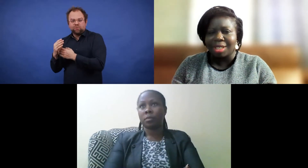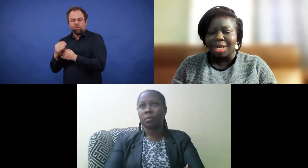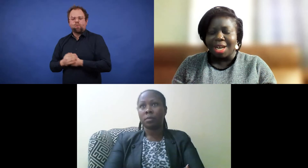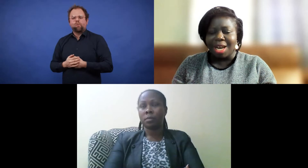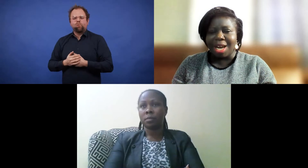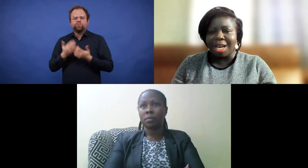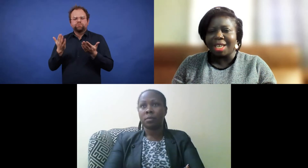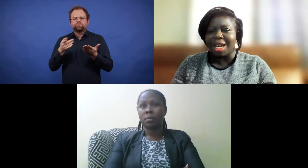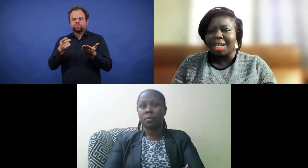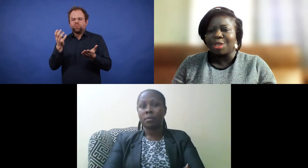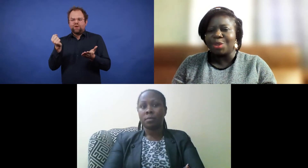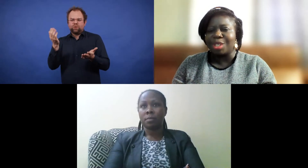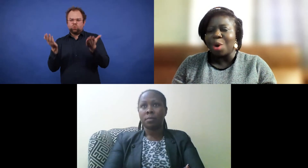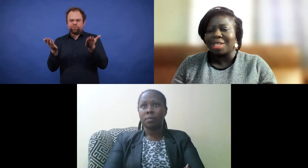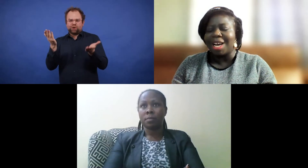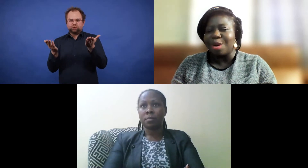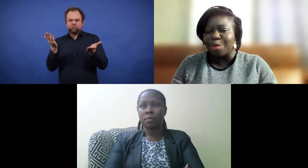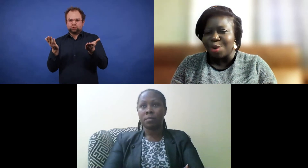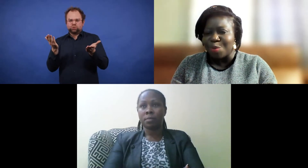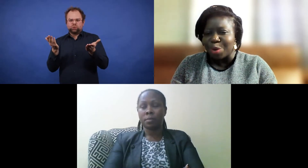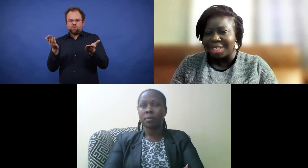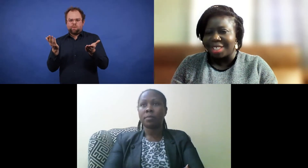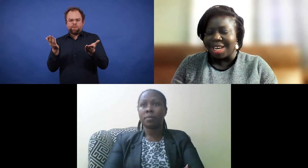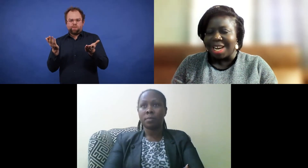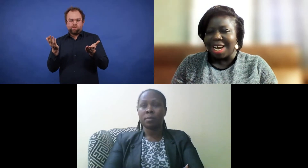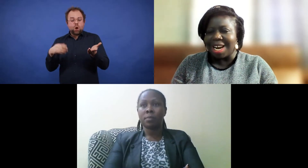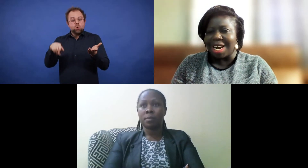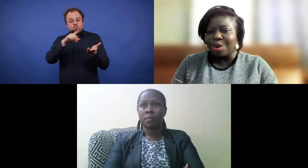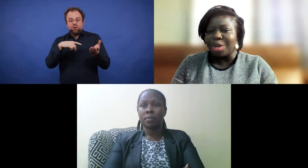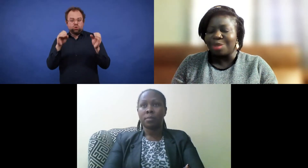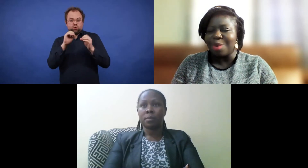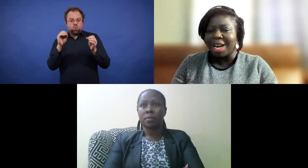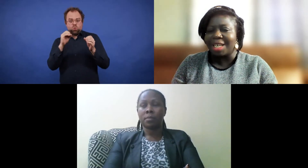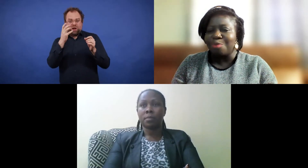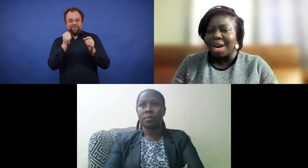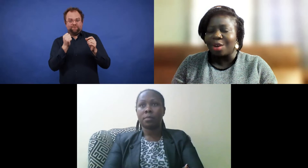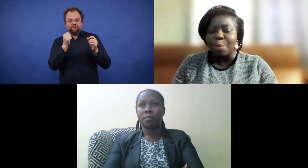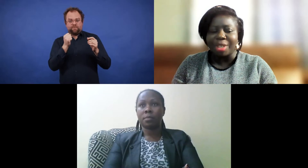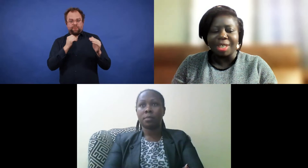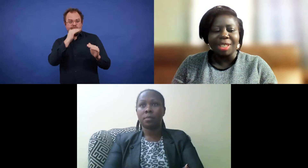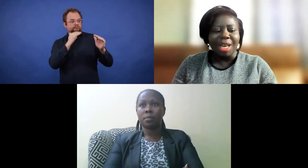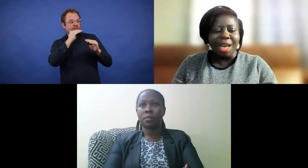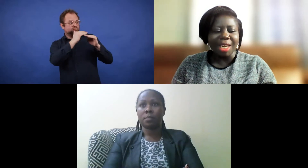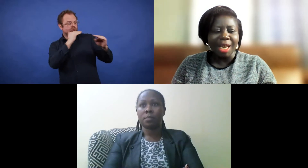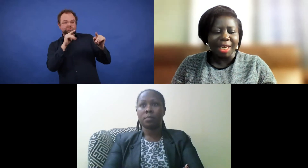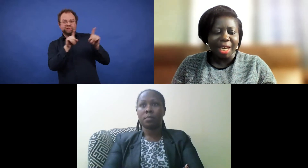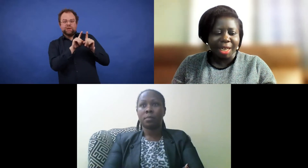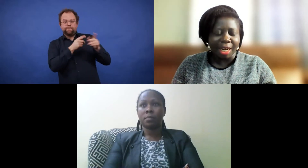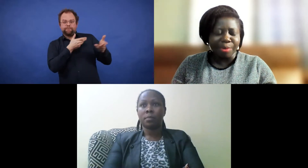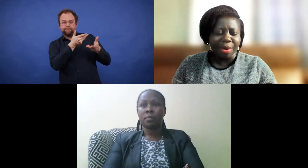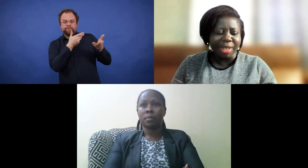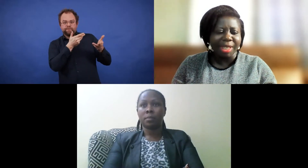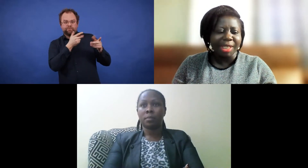questions. And then I get to say what I can bring on board with my competence. Then